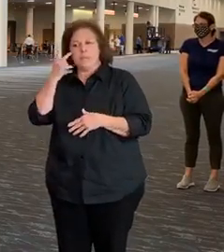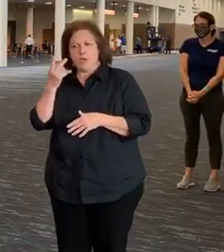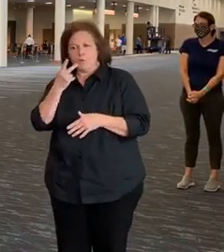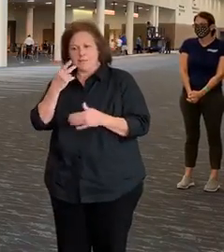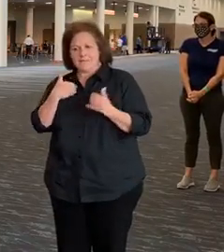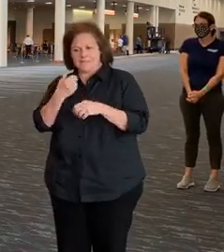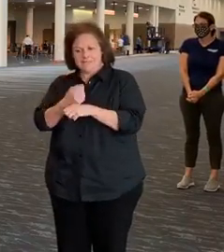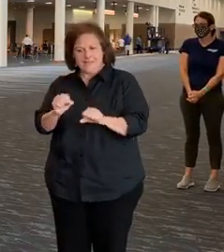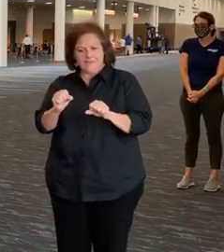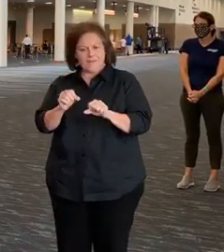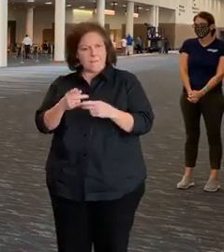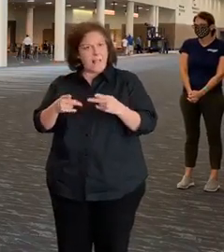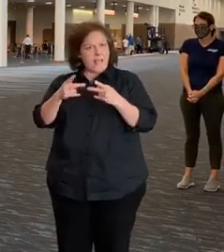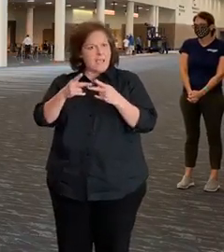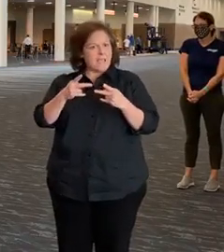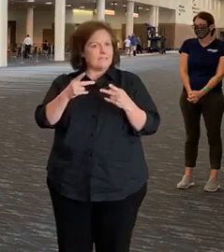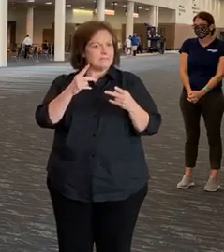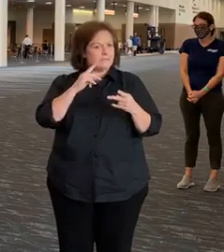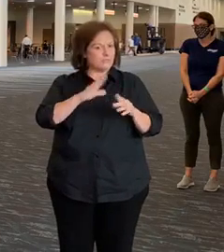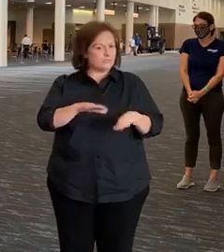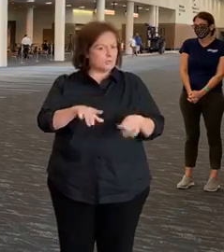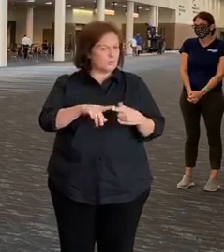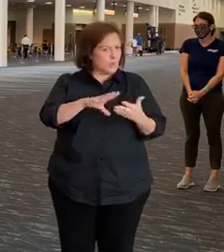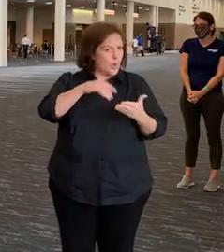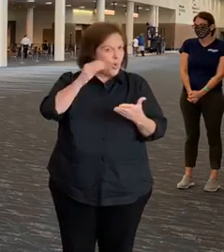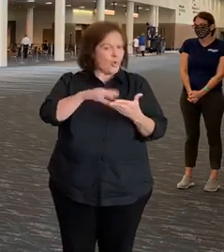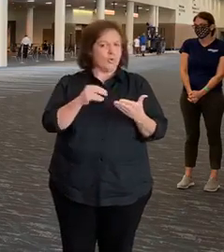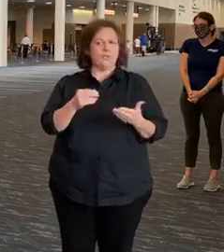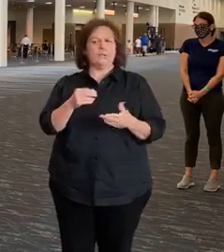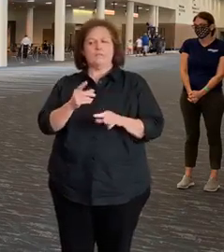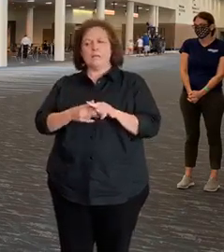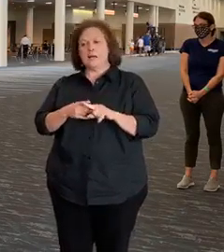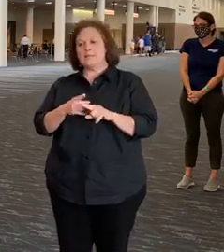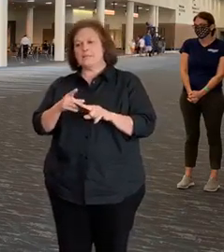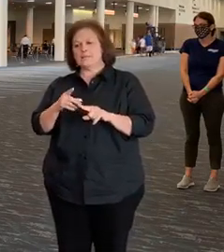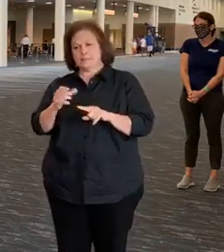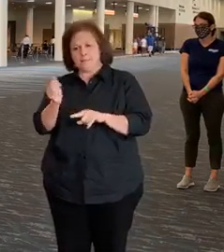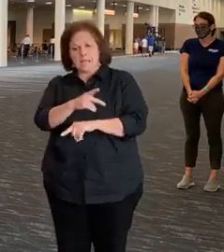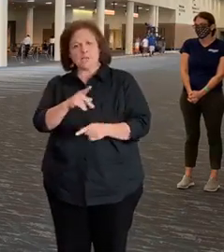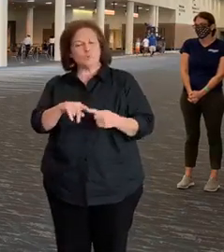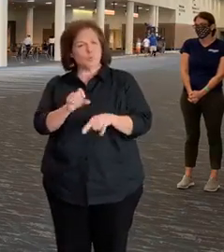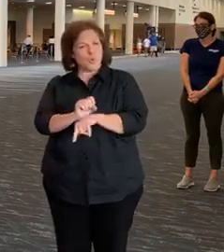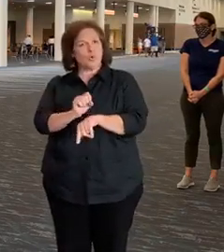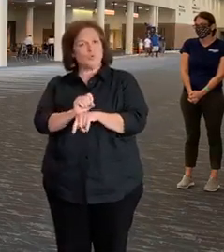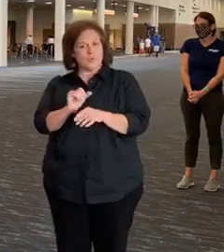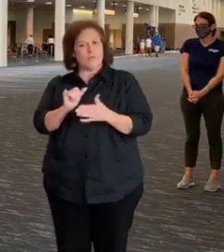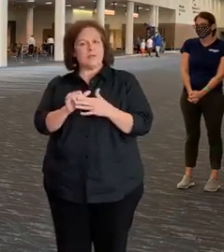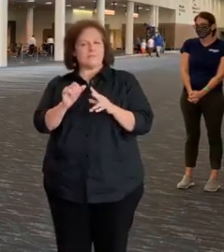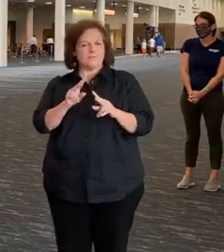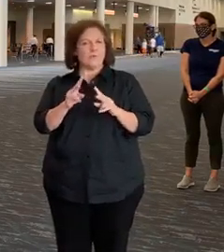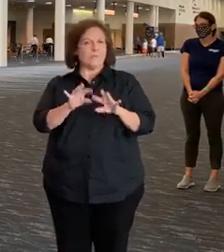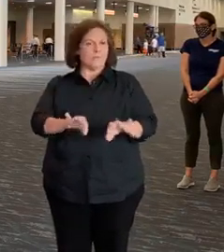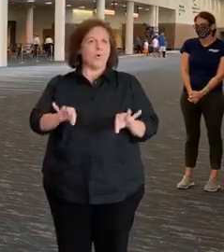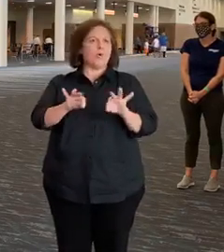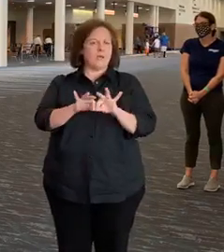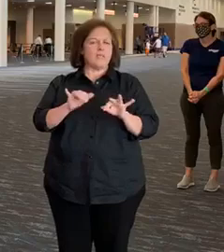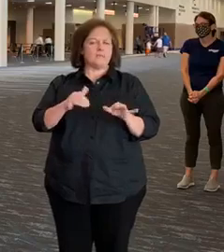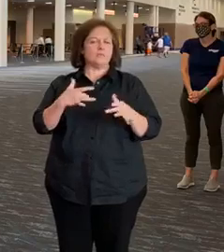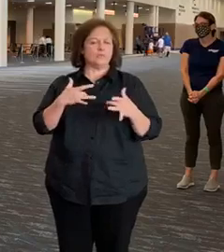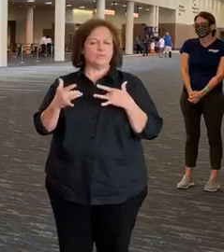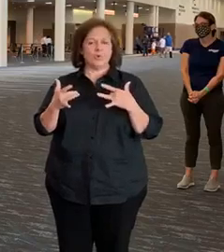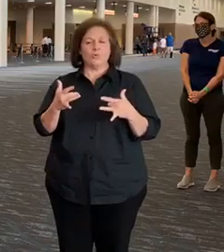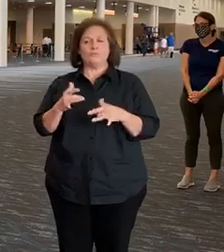parents have a safe place for their kids to go and learn, in addition to getting back to work. So it is a priority and it is a